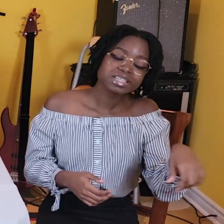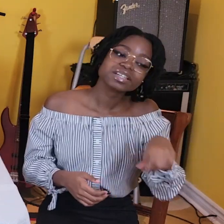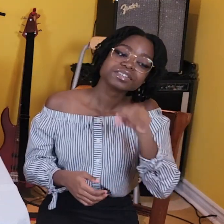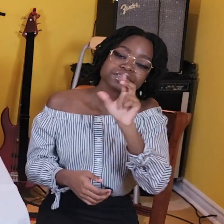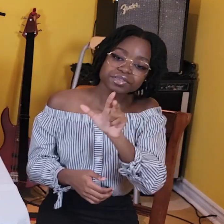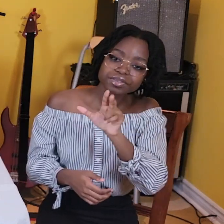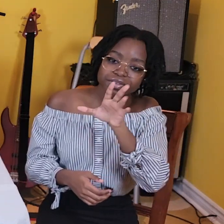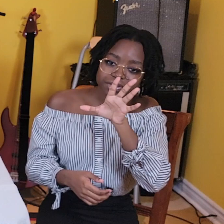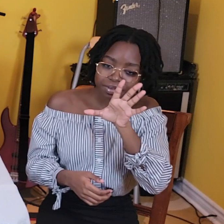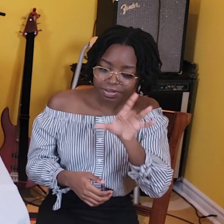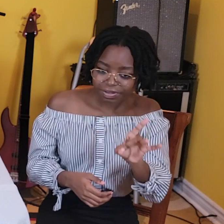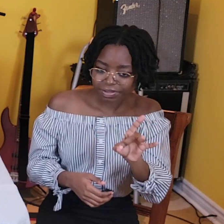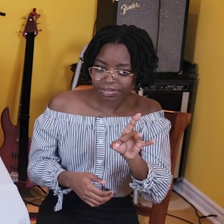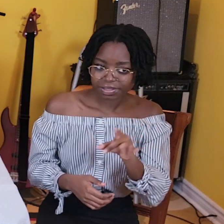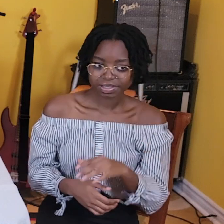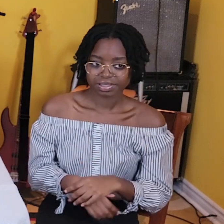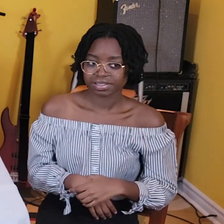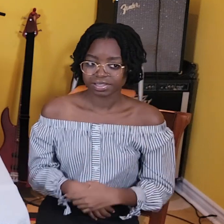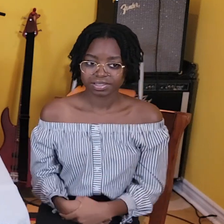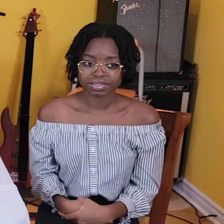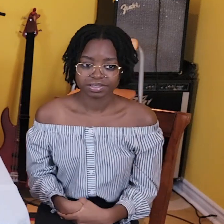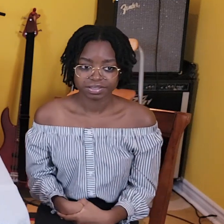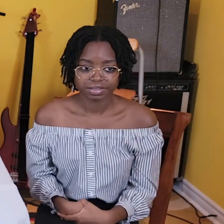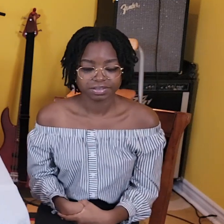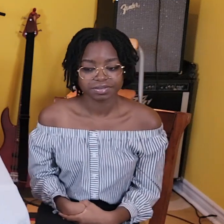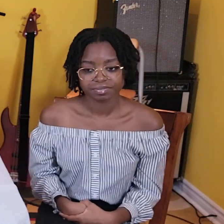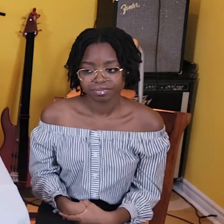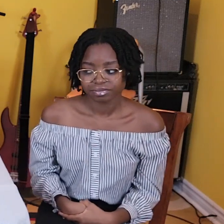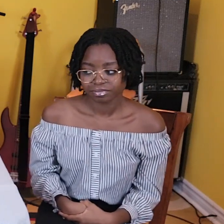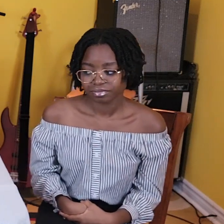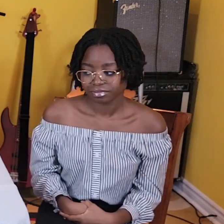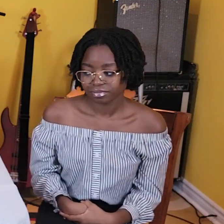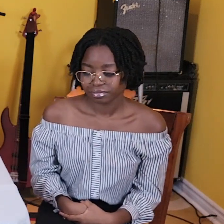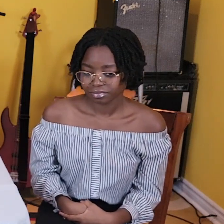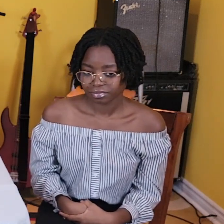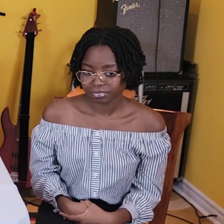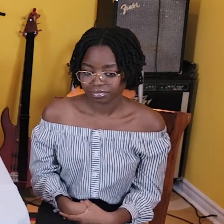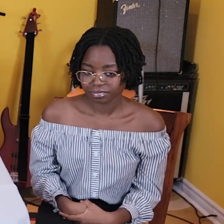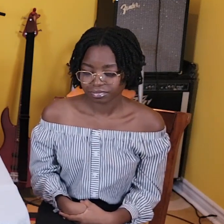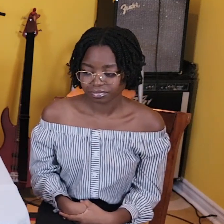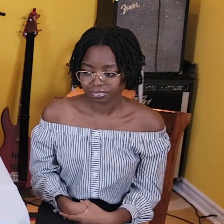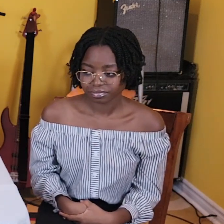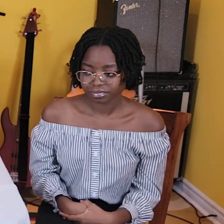chapter 18, verses 28 to 38.